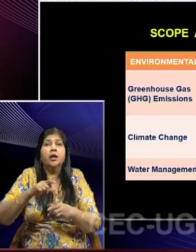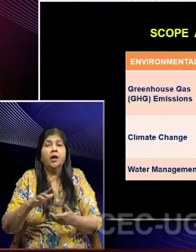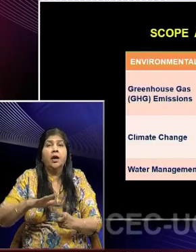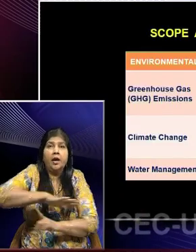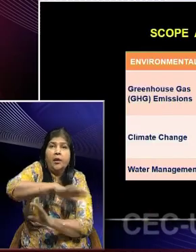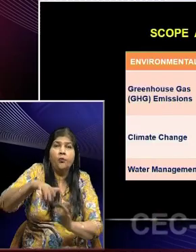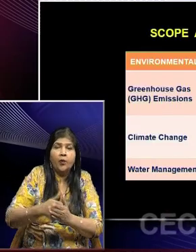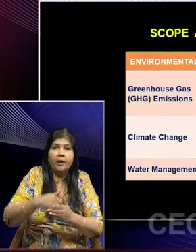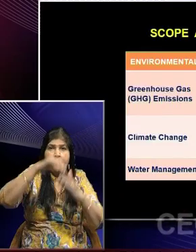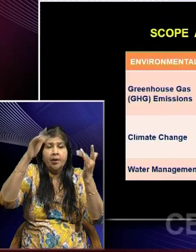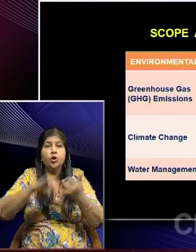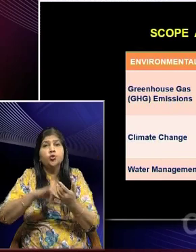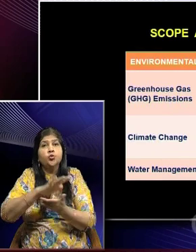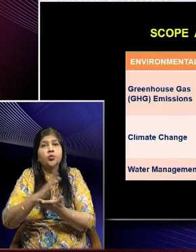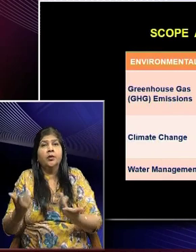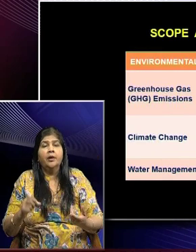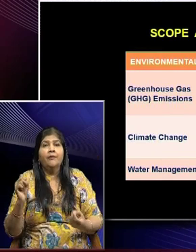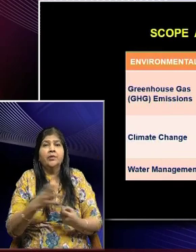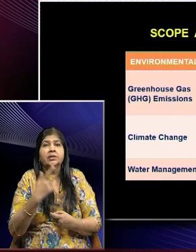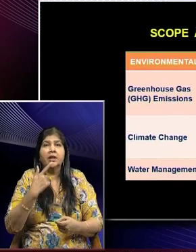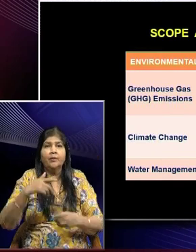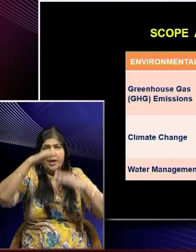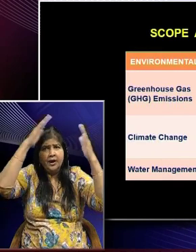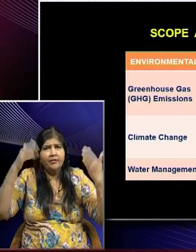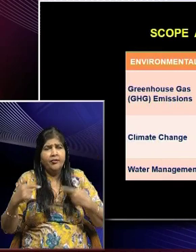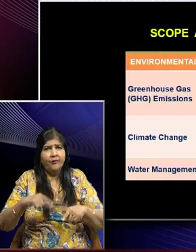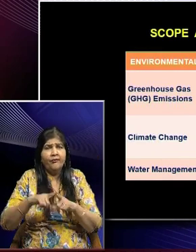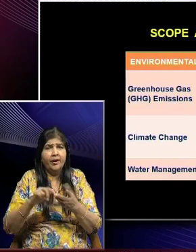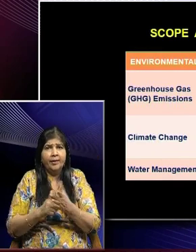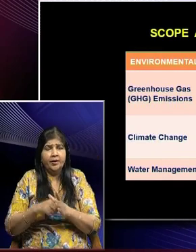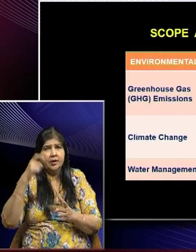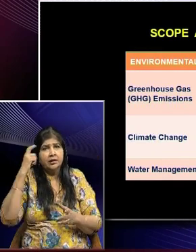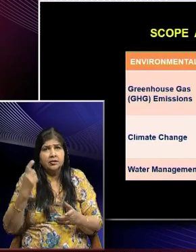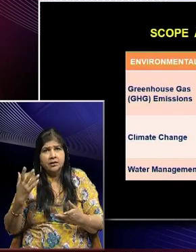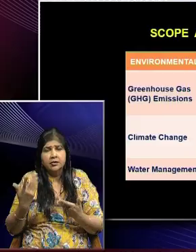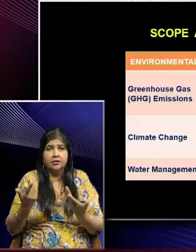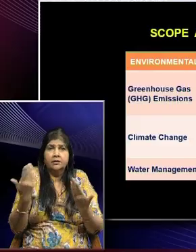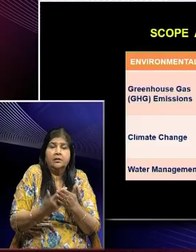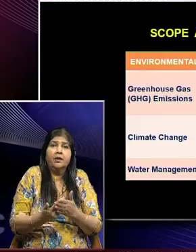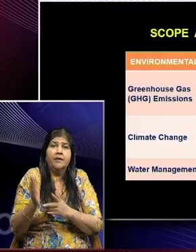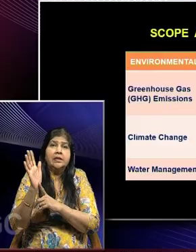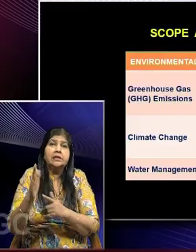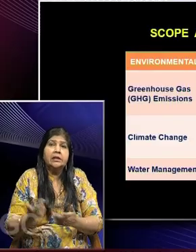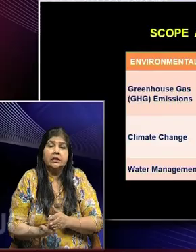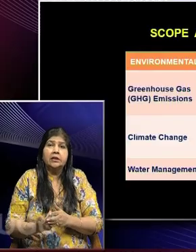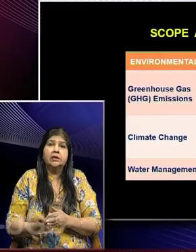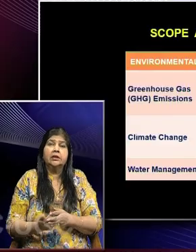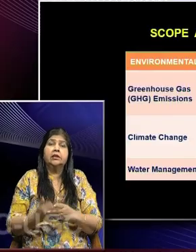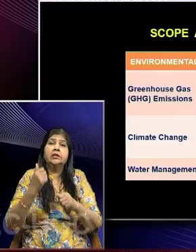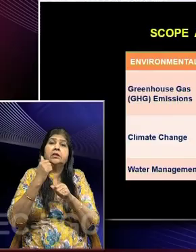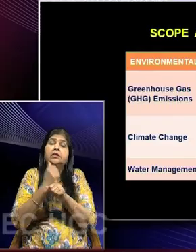with environmental. For instance, if I have to talk about the environmental concerns, there can be an example of